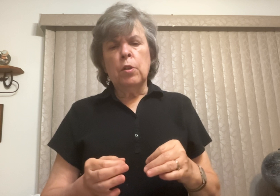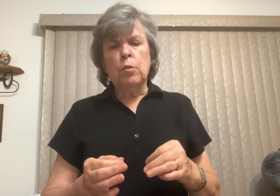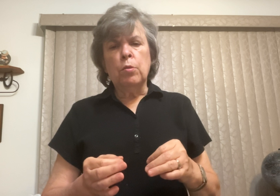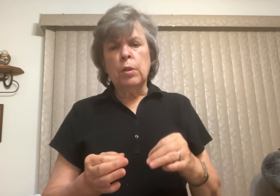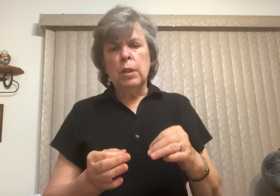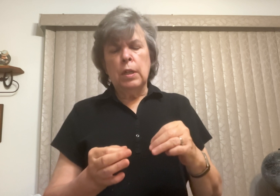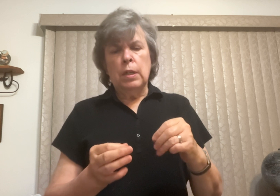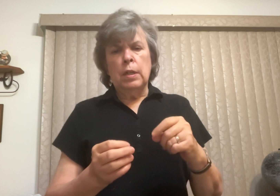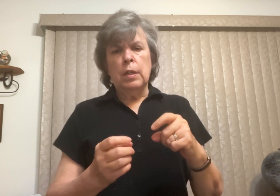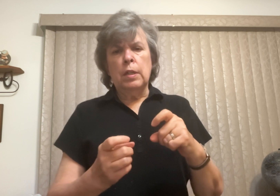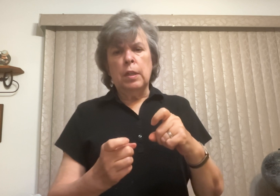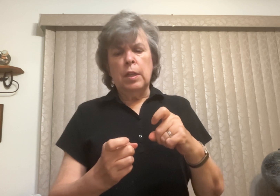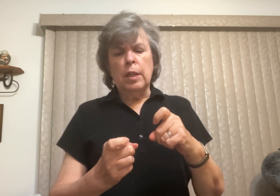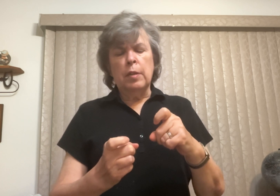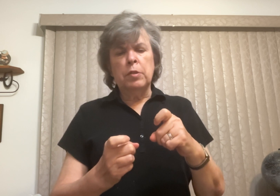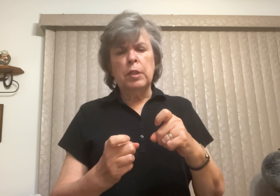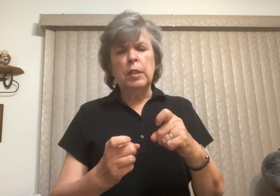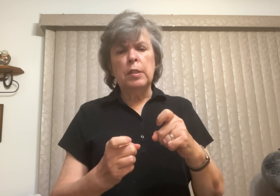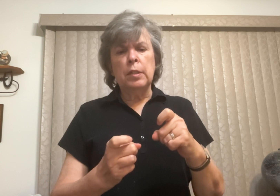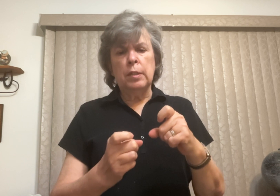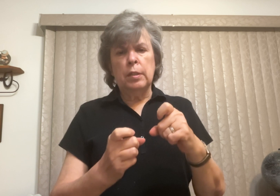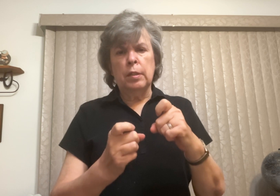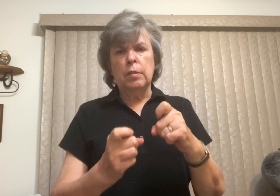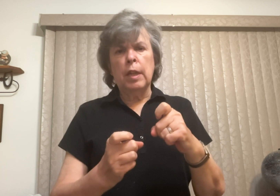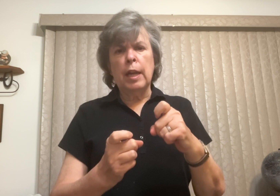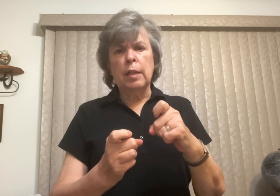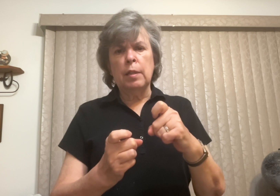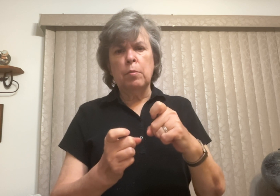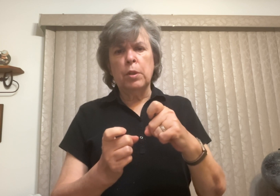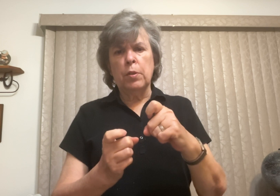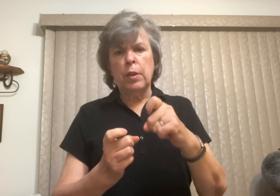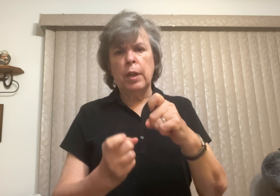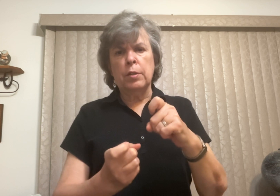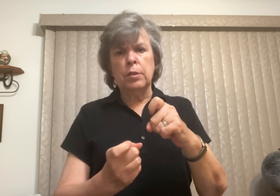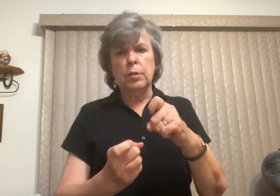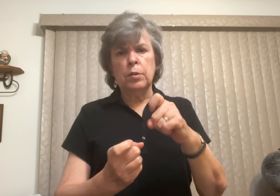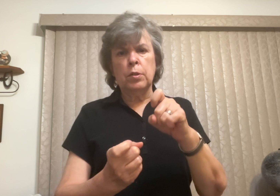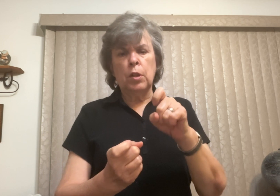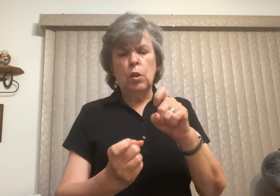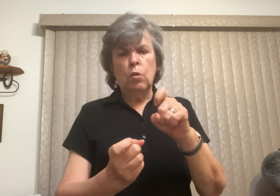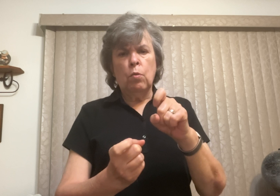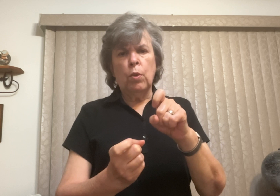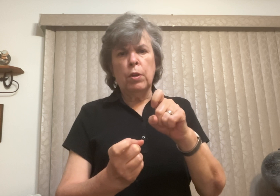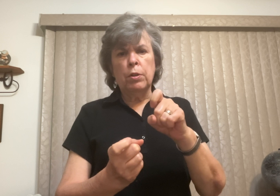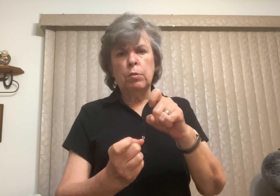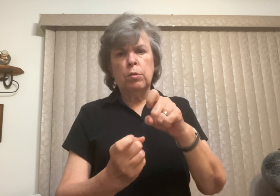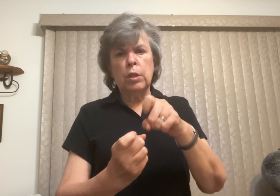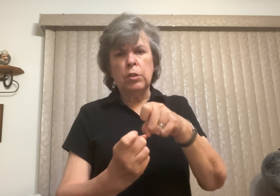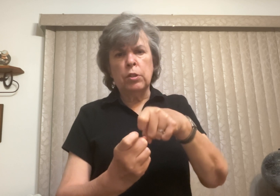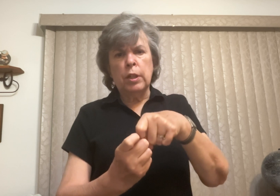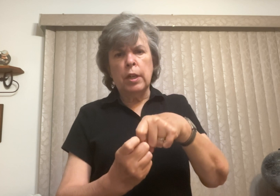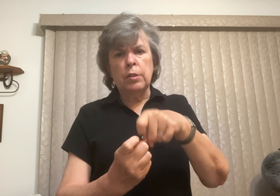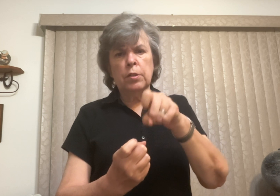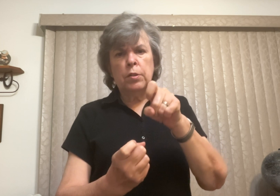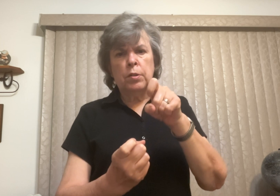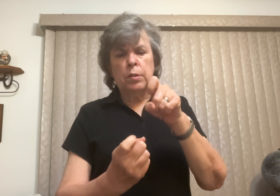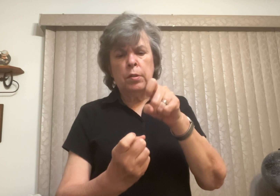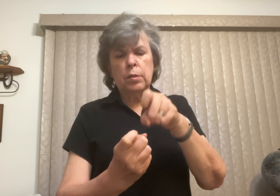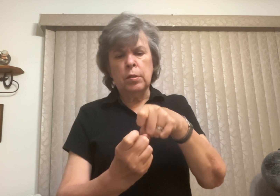So, and then I've seen exactly with X's where you touch the X's